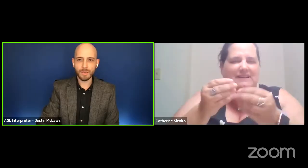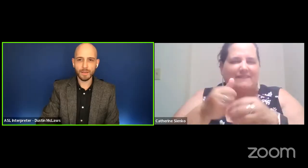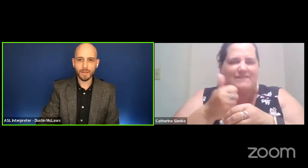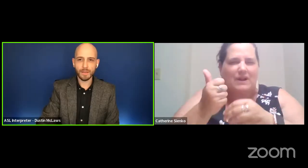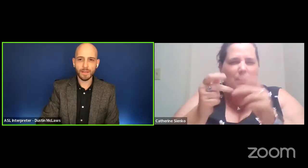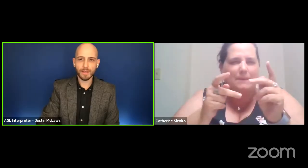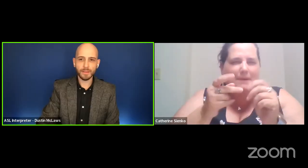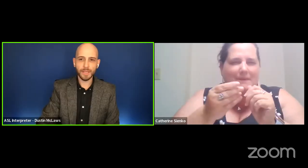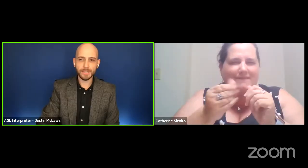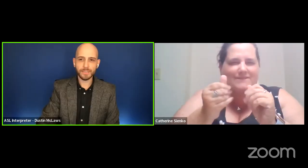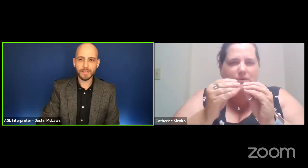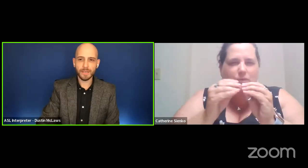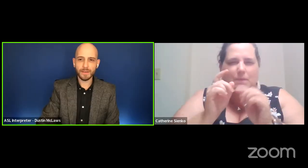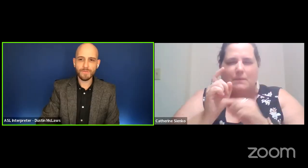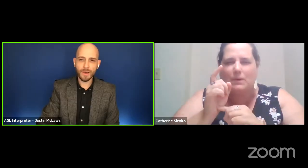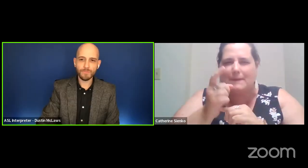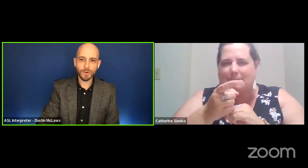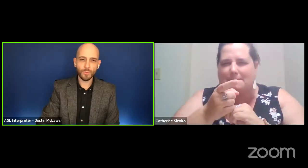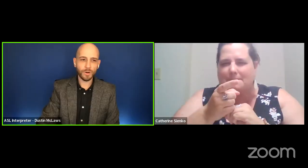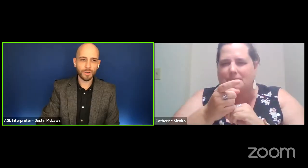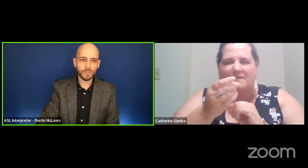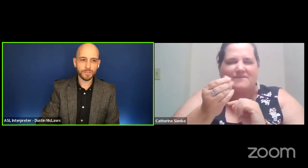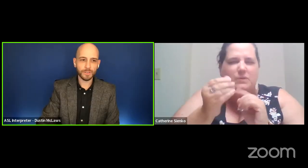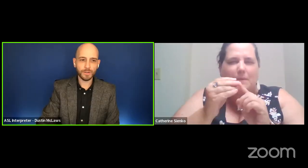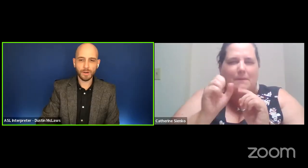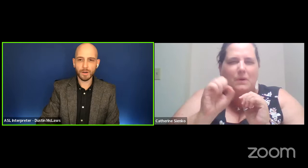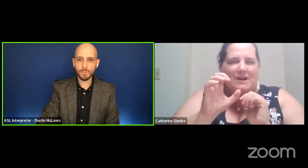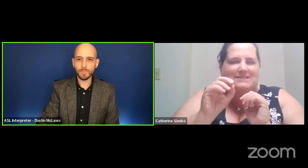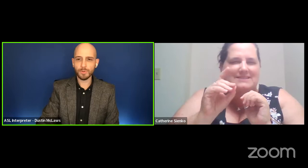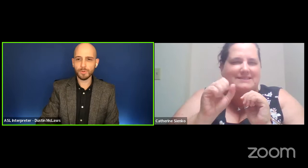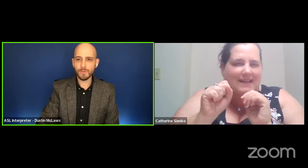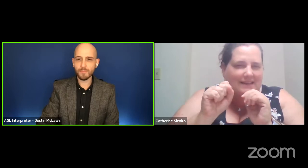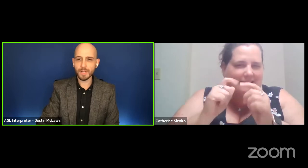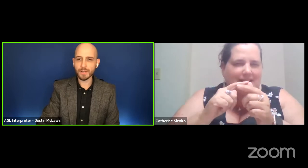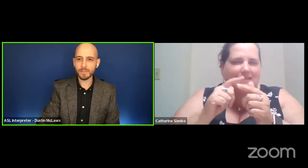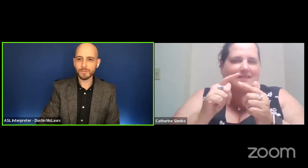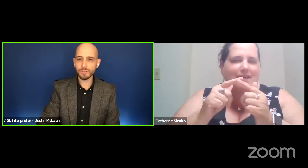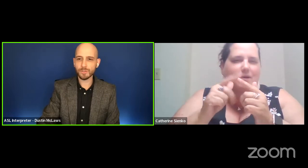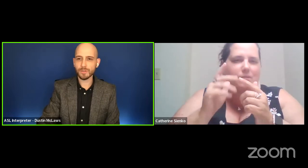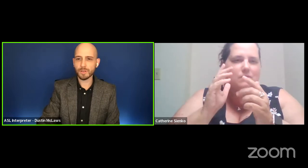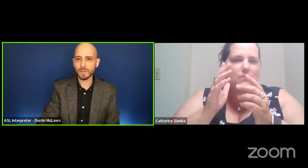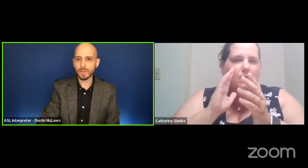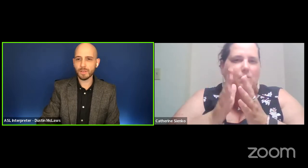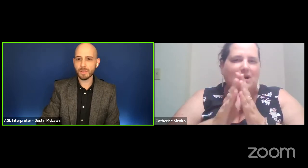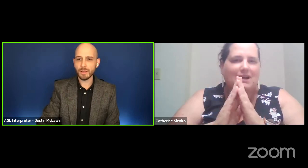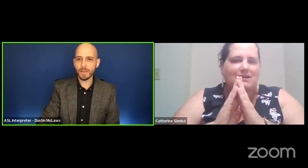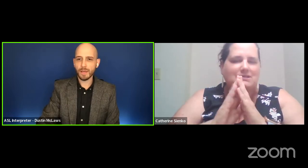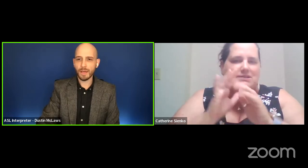Okay. Let's give everyone just a couple of minutes.